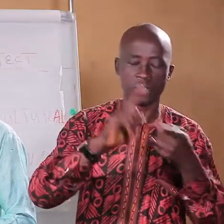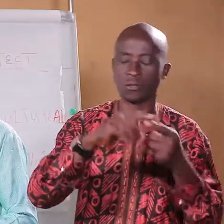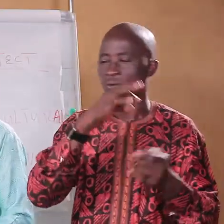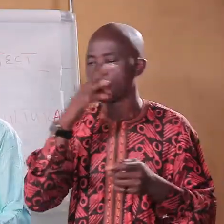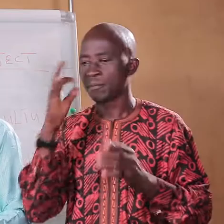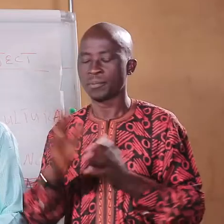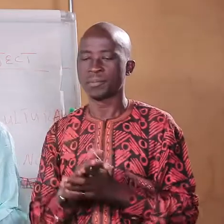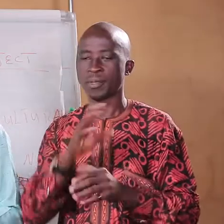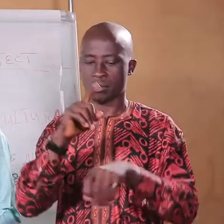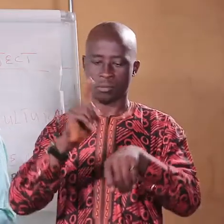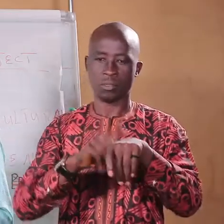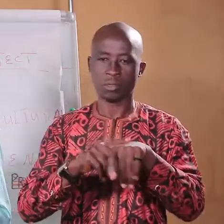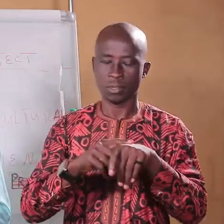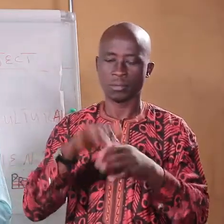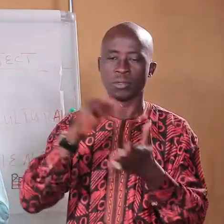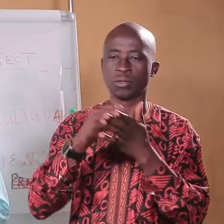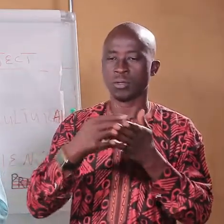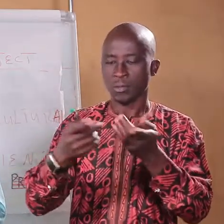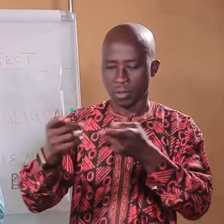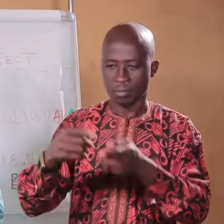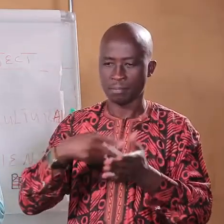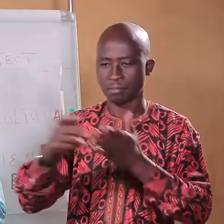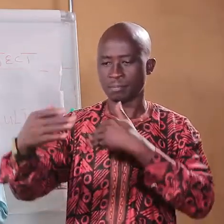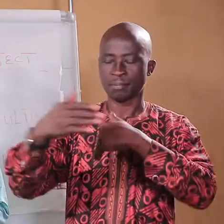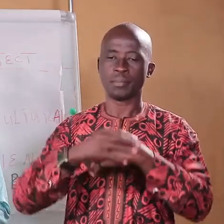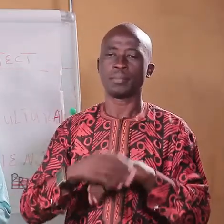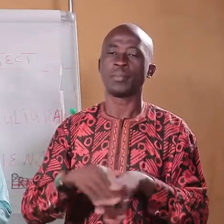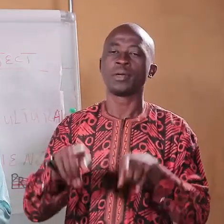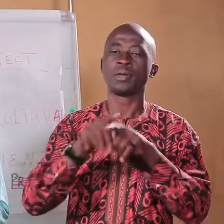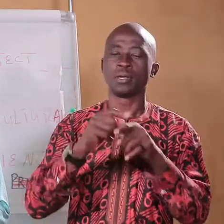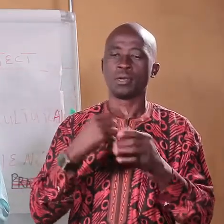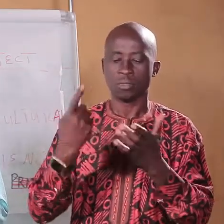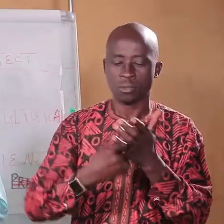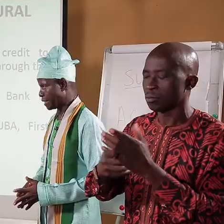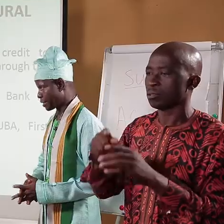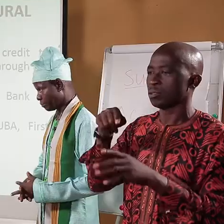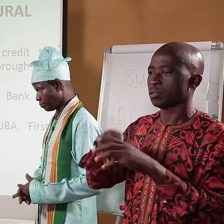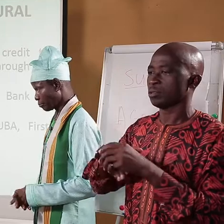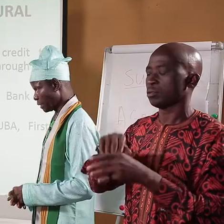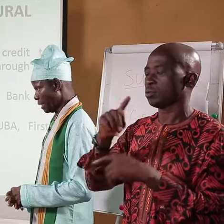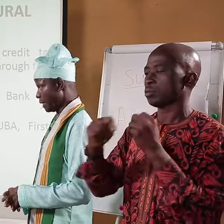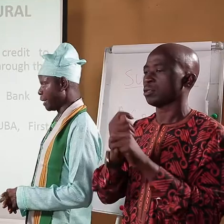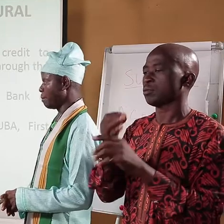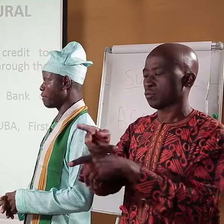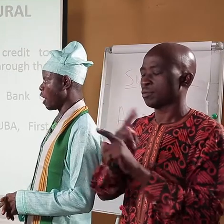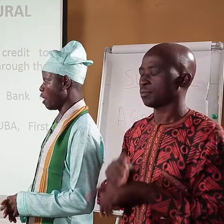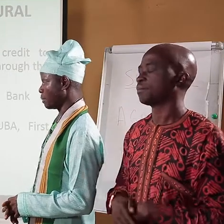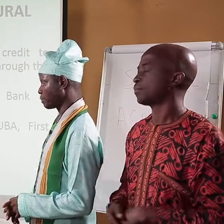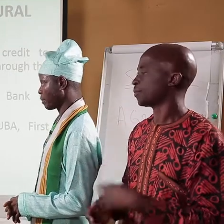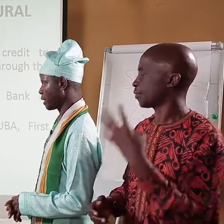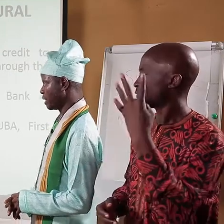farmers and the time it will be refunded, just as I discussed in the types of credit. Then